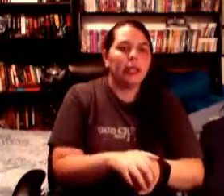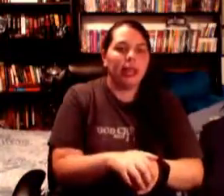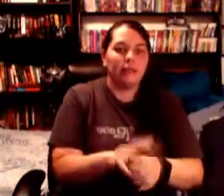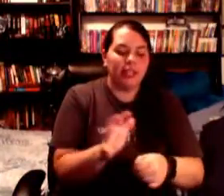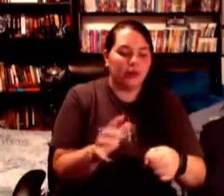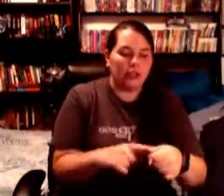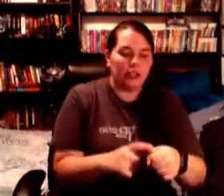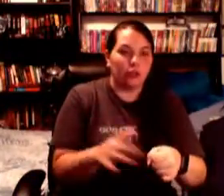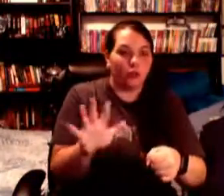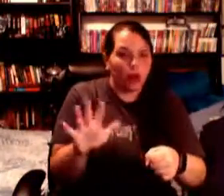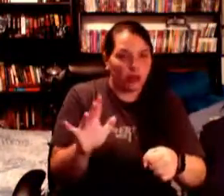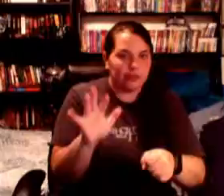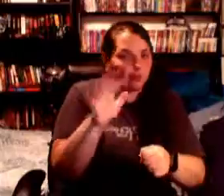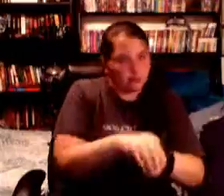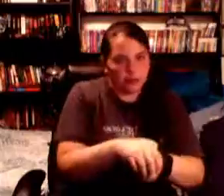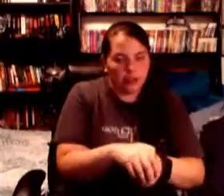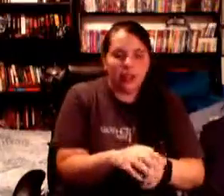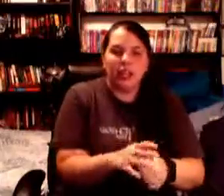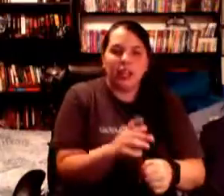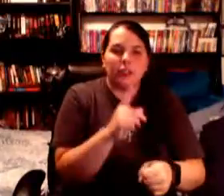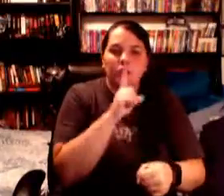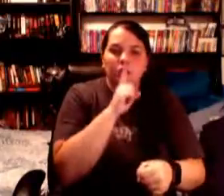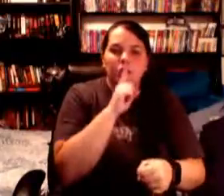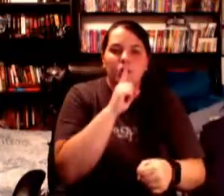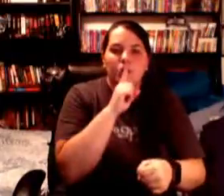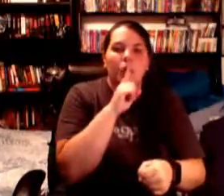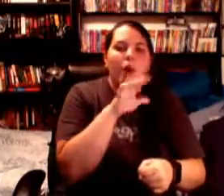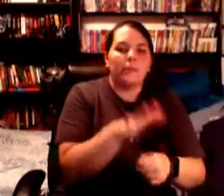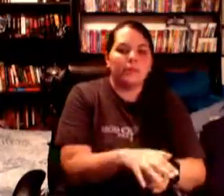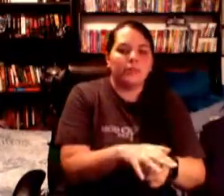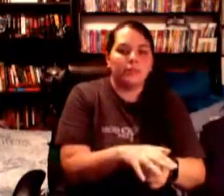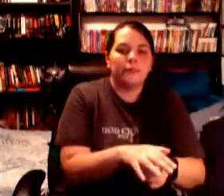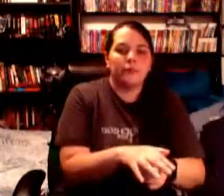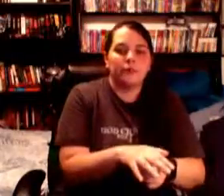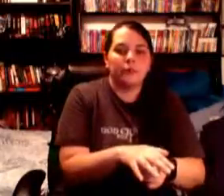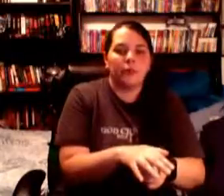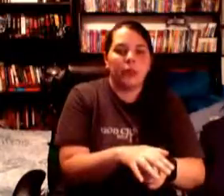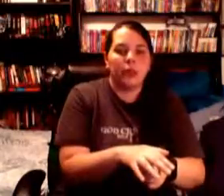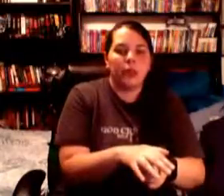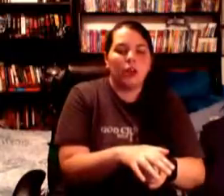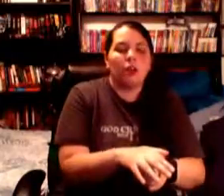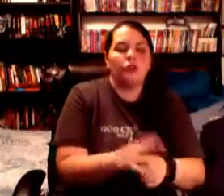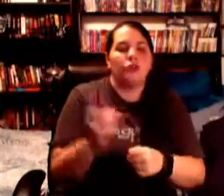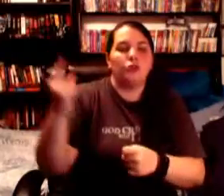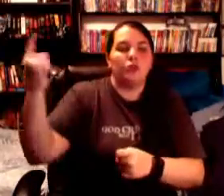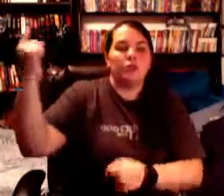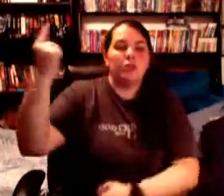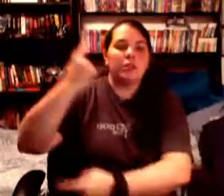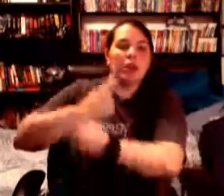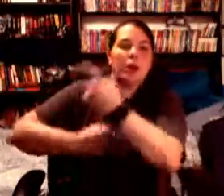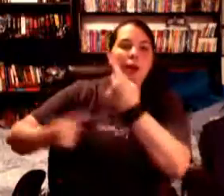kind of idea. This is rock, this is paper. So promise to